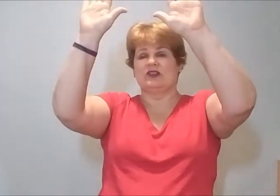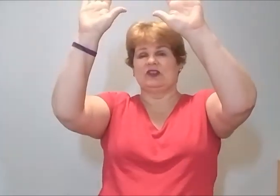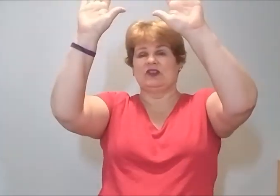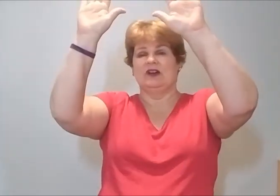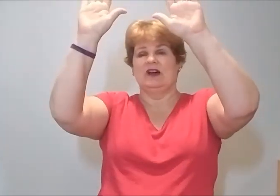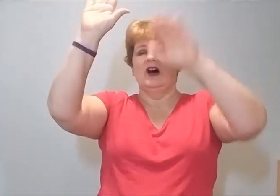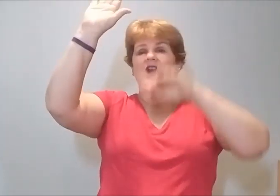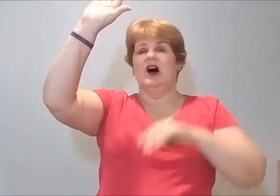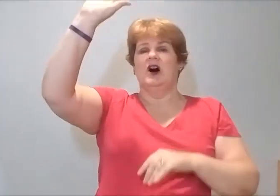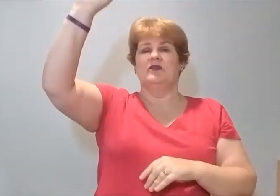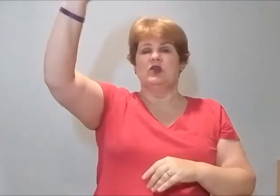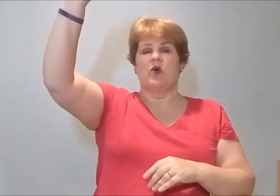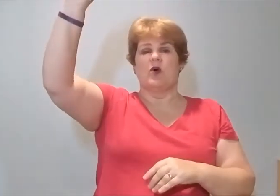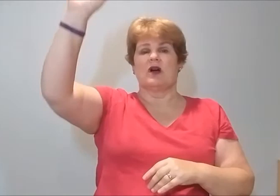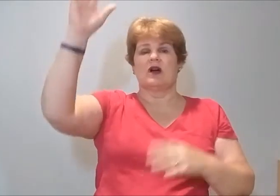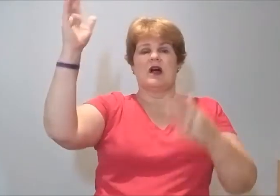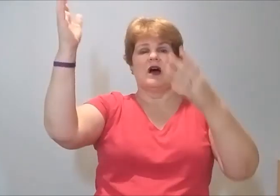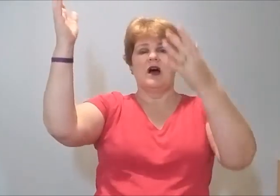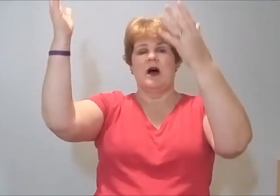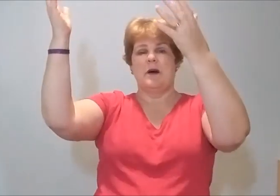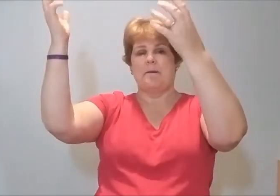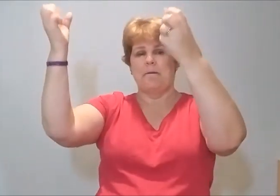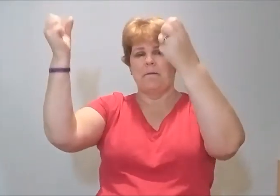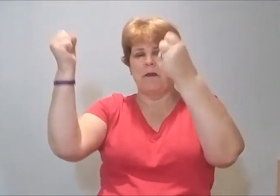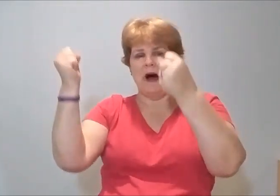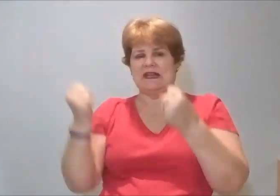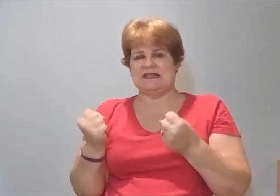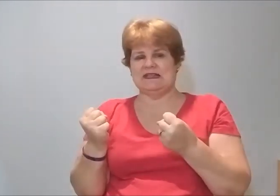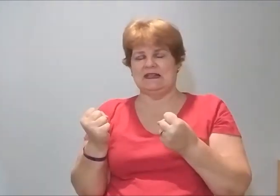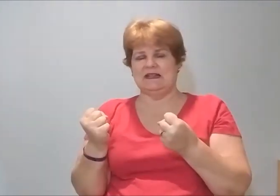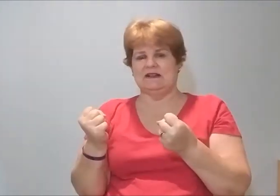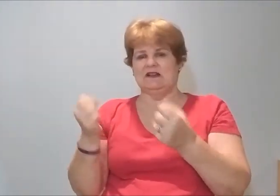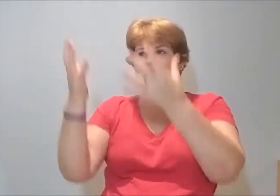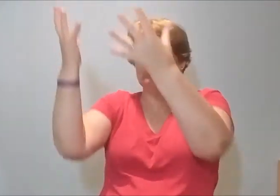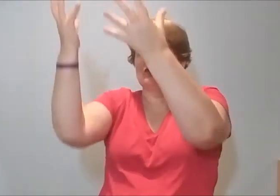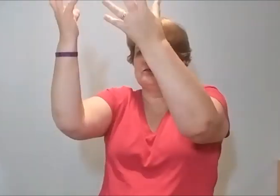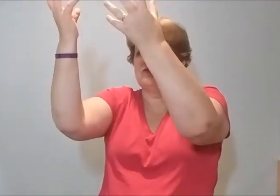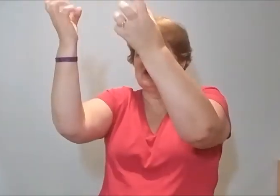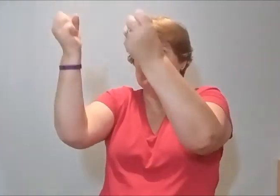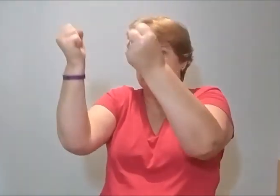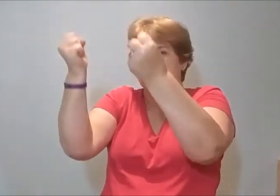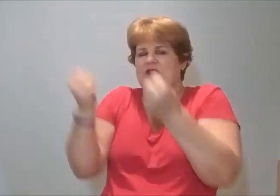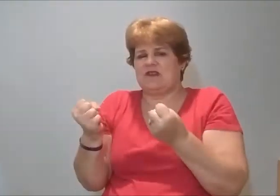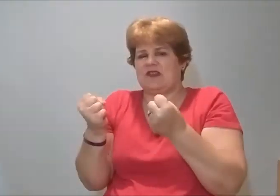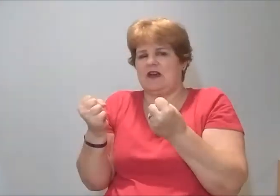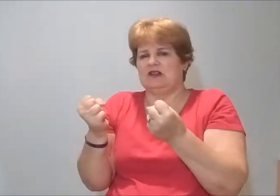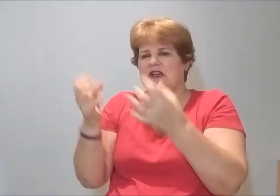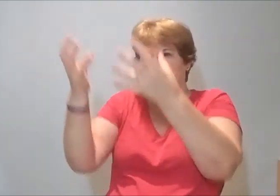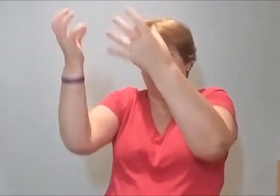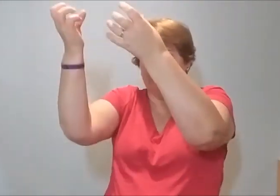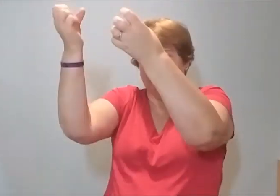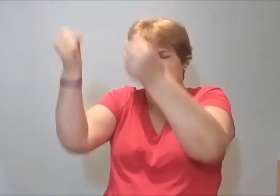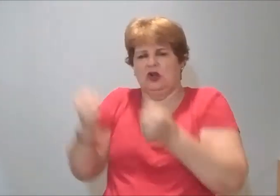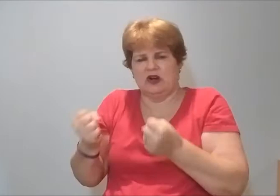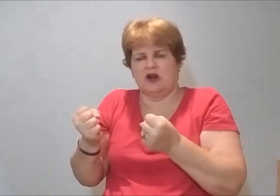wonders of your mighty, you're bringing your fists down together like you're pulling on a